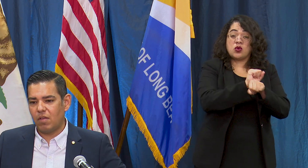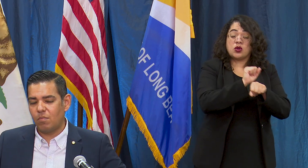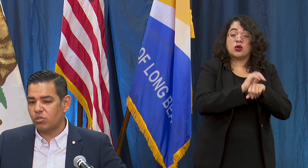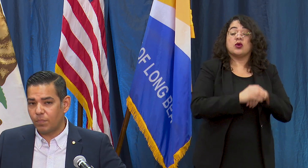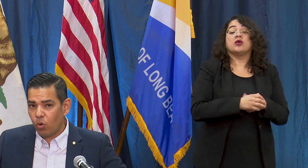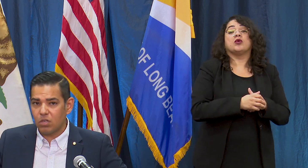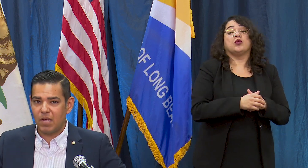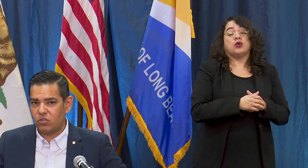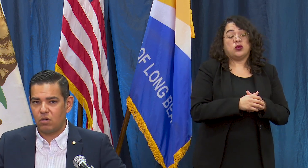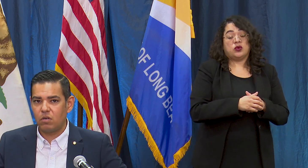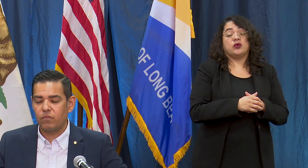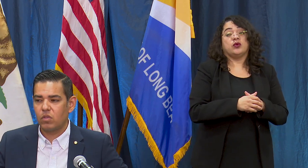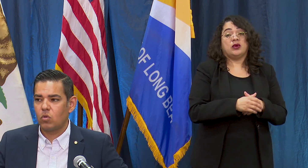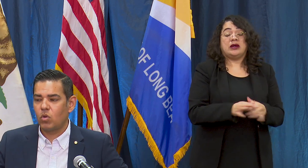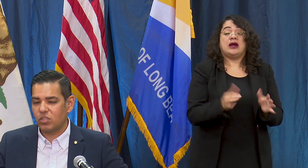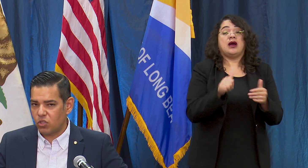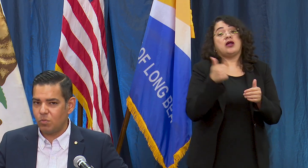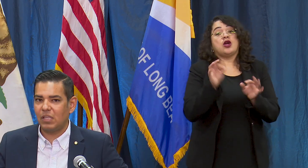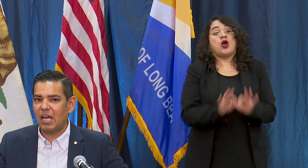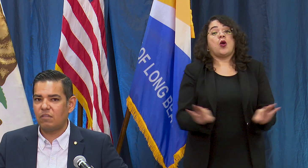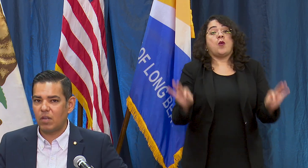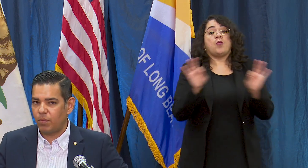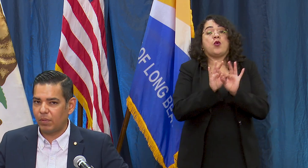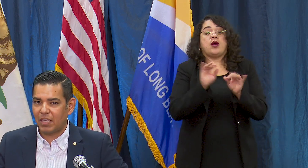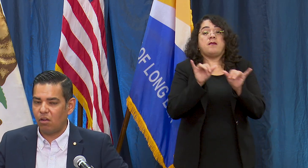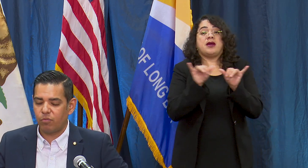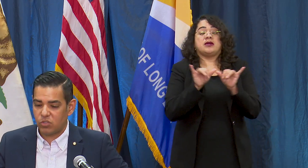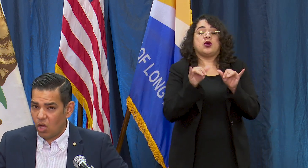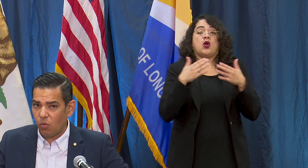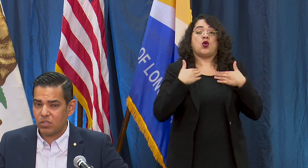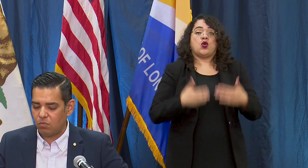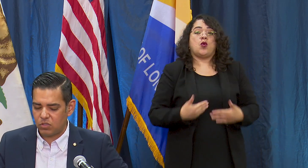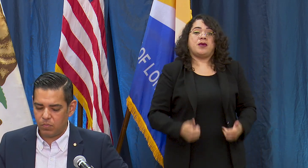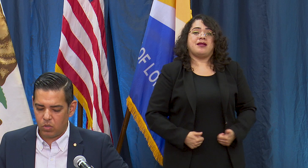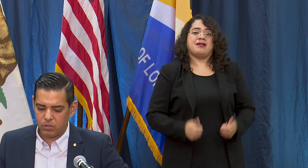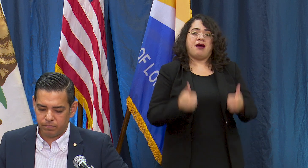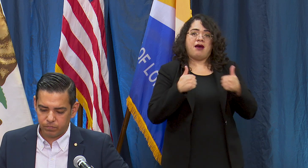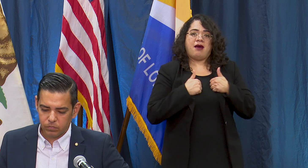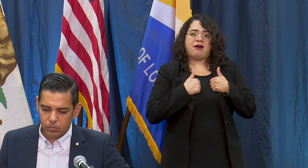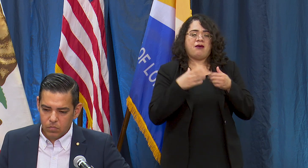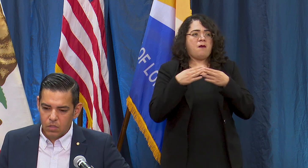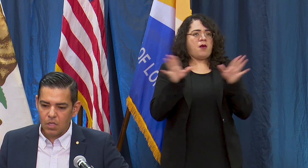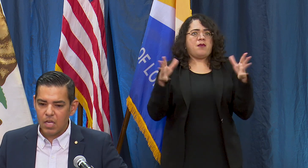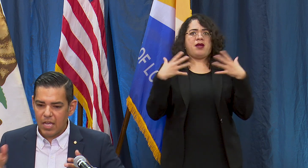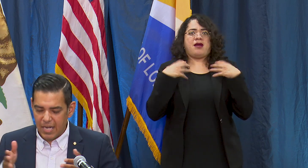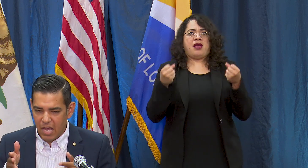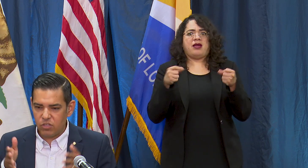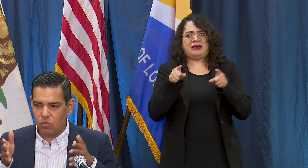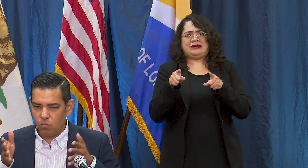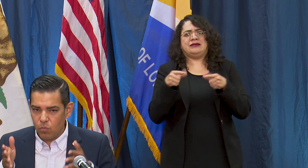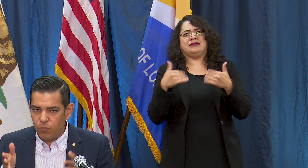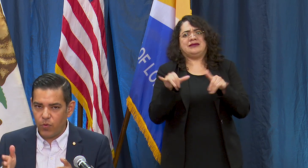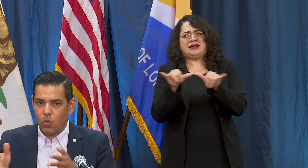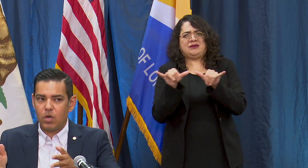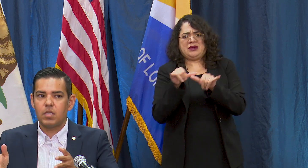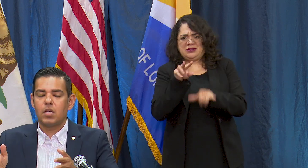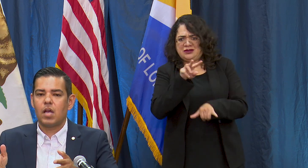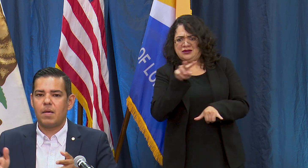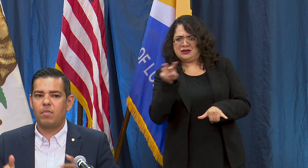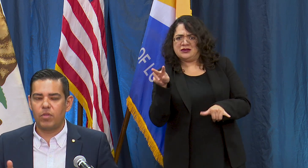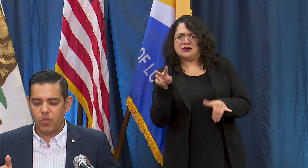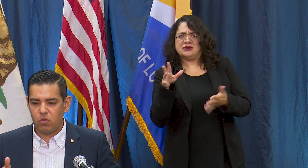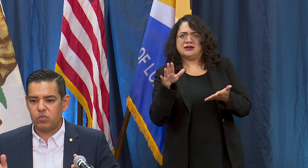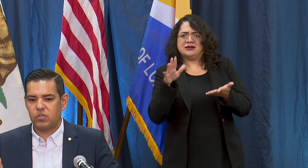And the most important measure, which is human life and public health, which is always the most important, and how you move